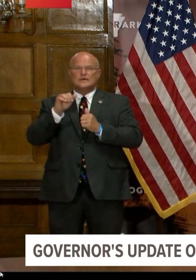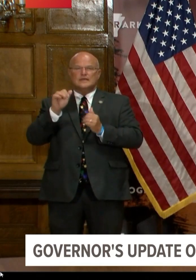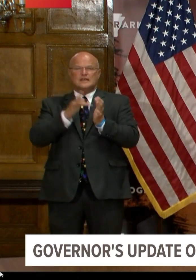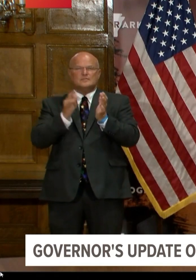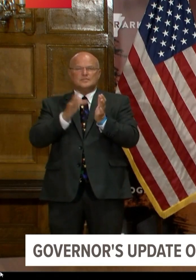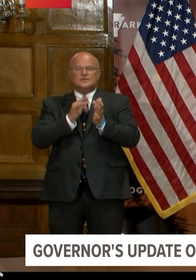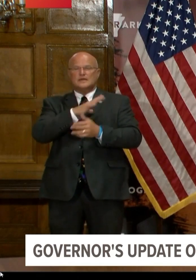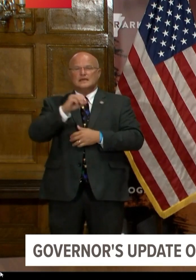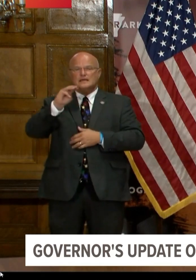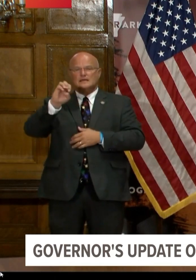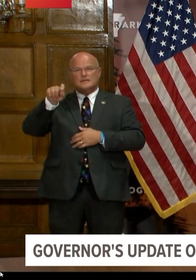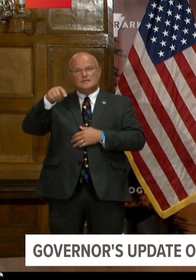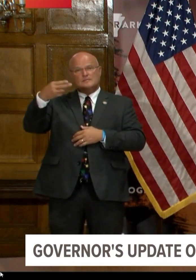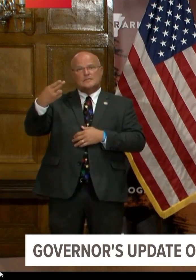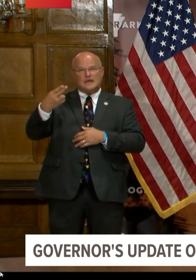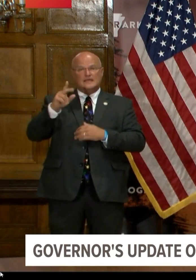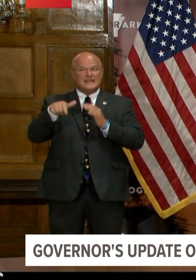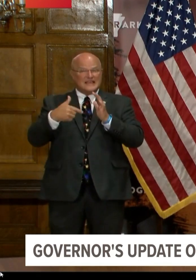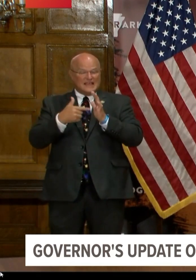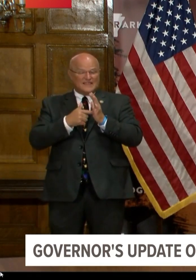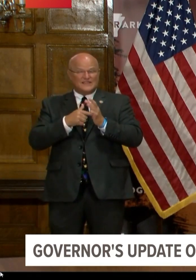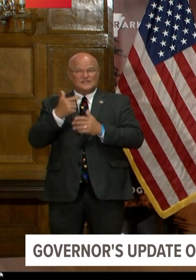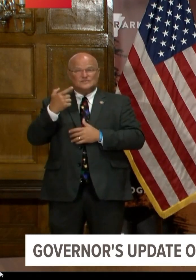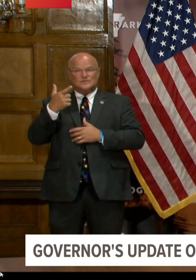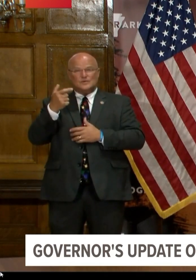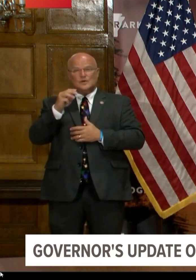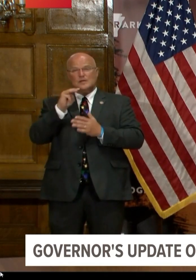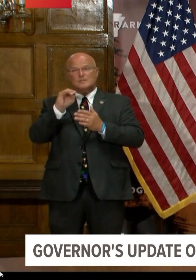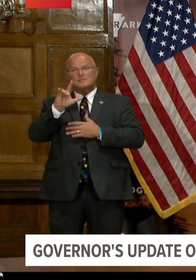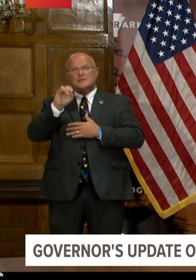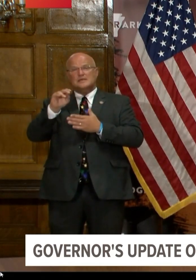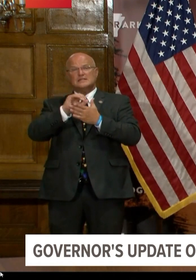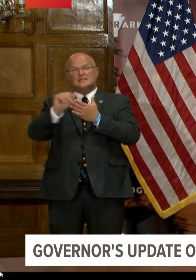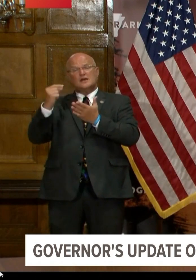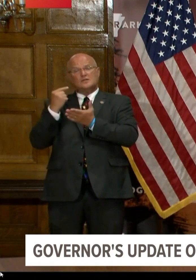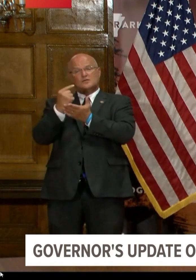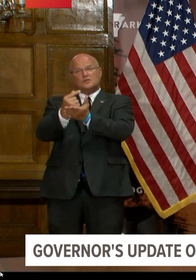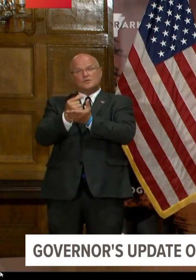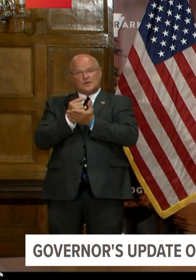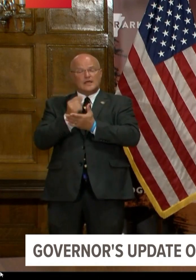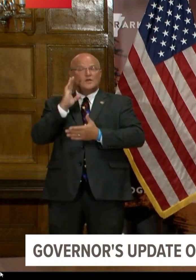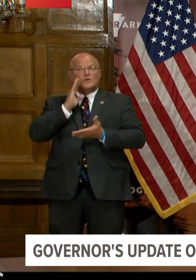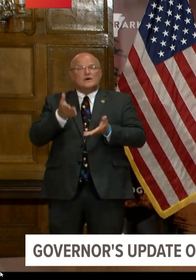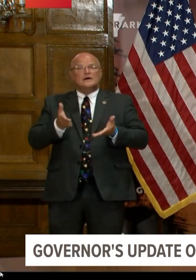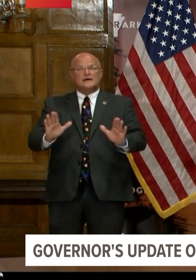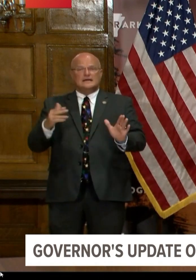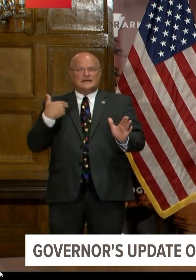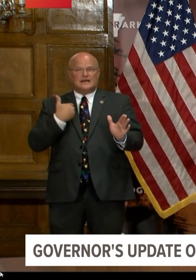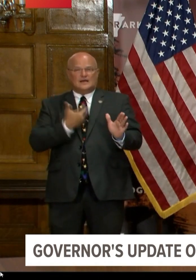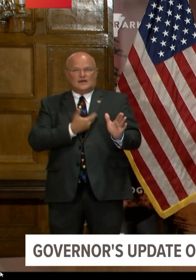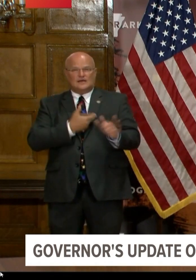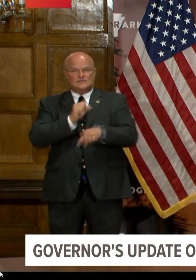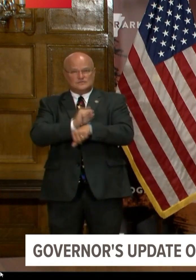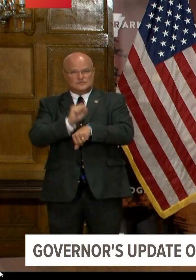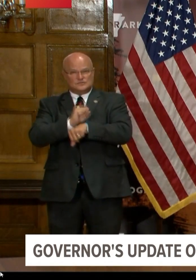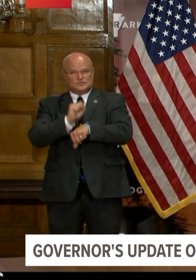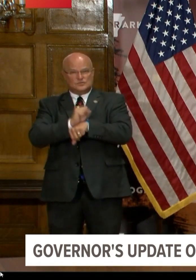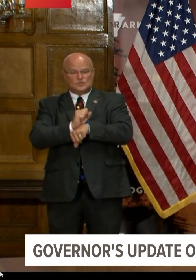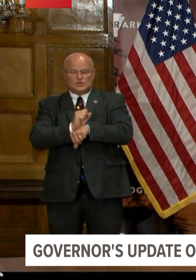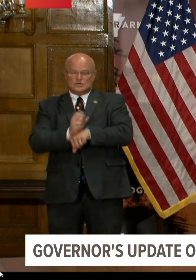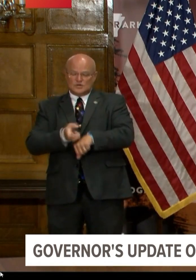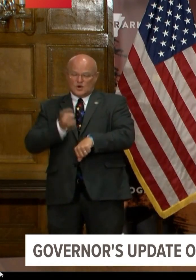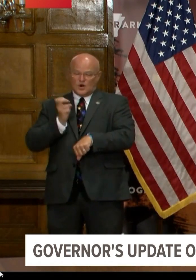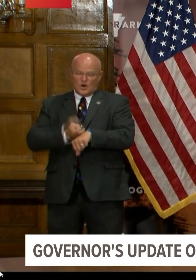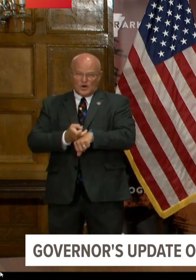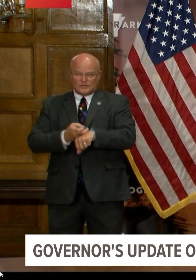with methamphetamines. This $21 million grant will allow us to work harder